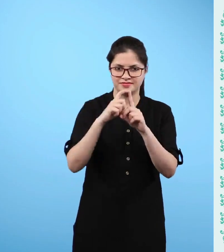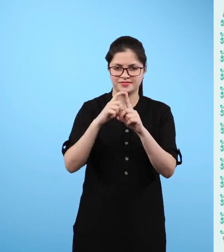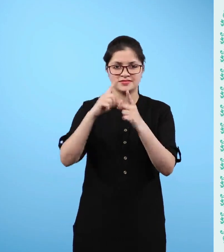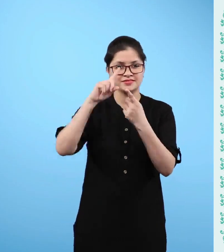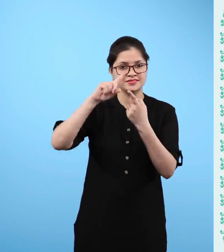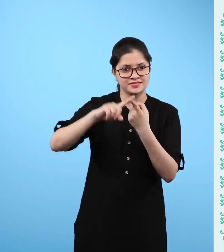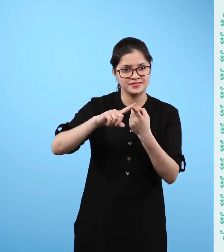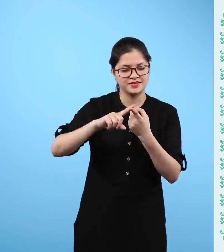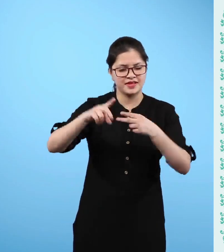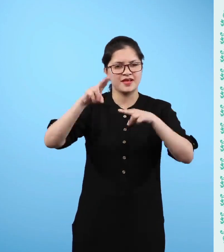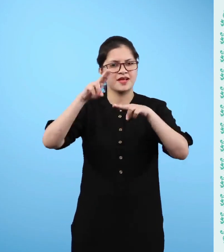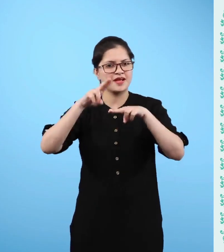G.